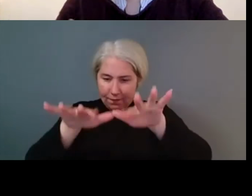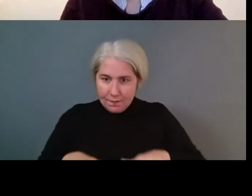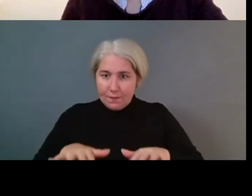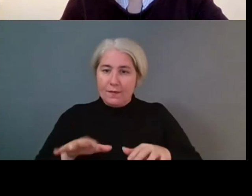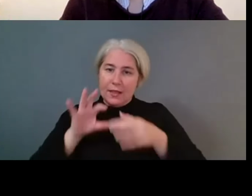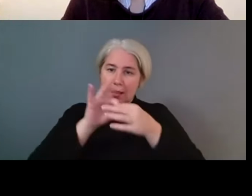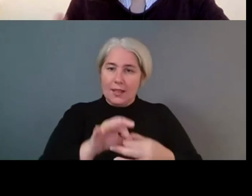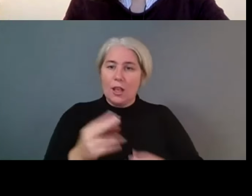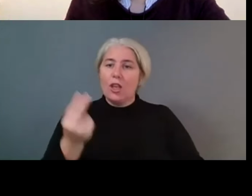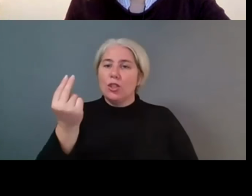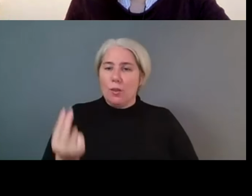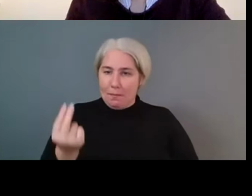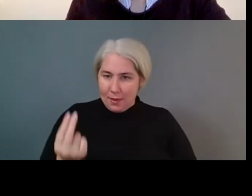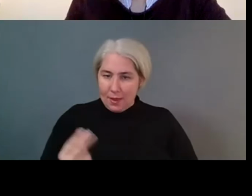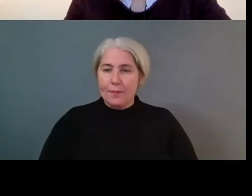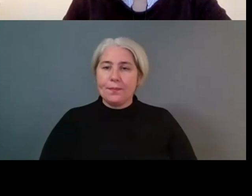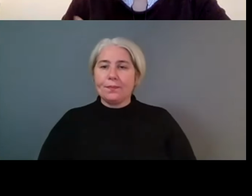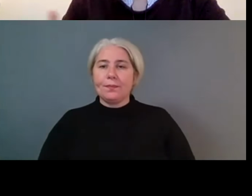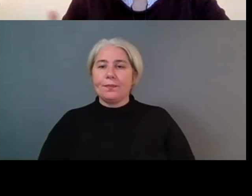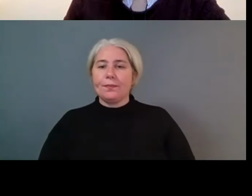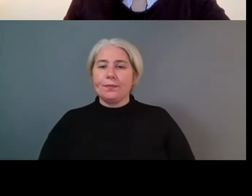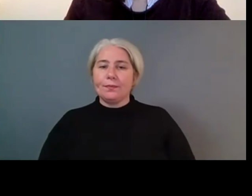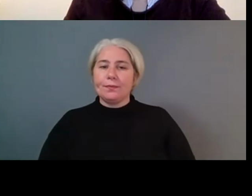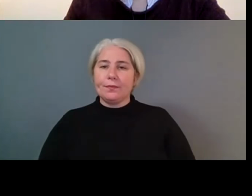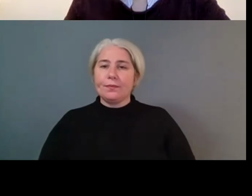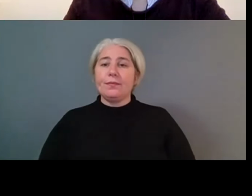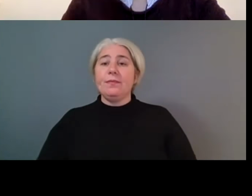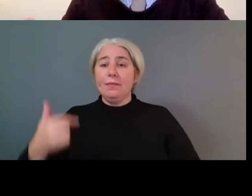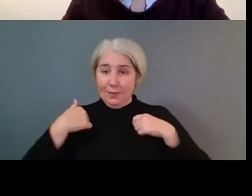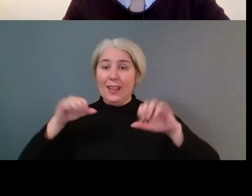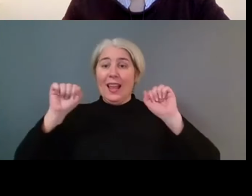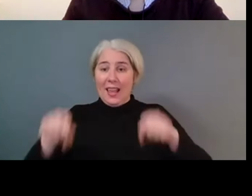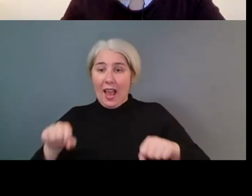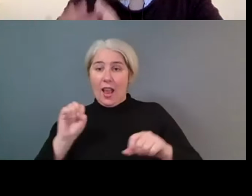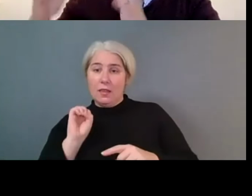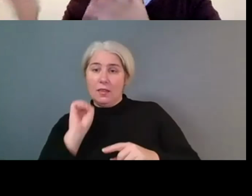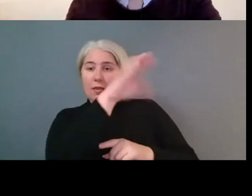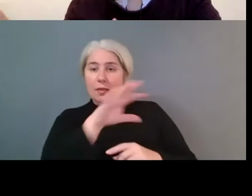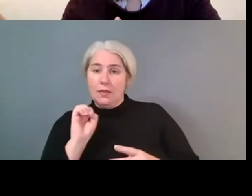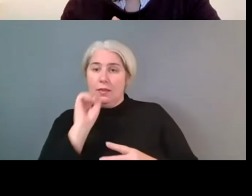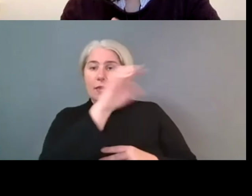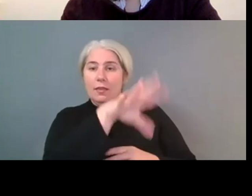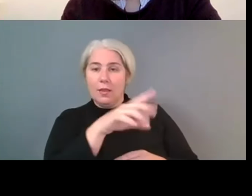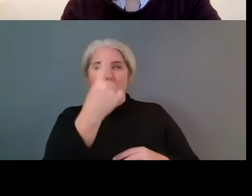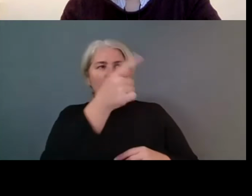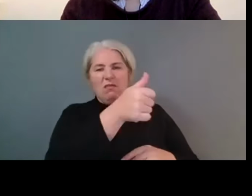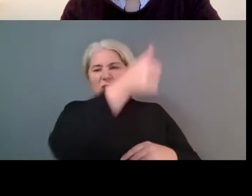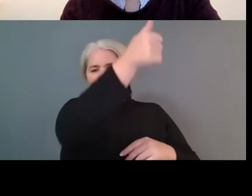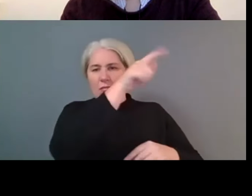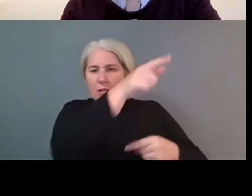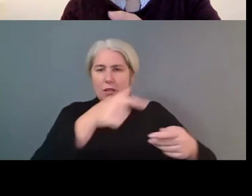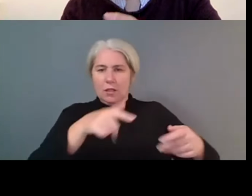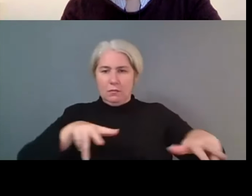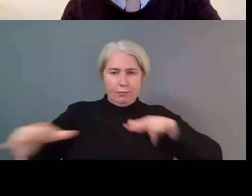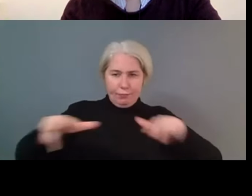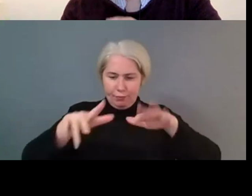in preparation of the alternative report by contributing with our experience to the comprehensive alternative report,